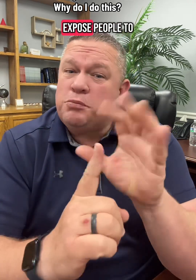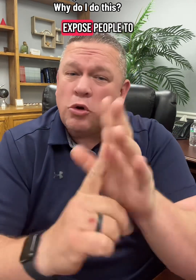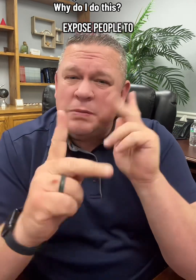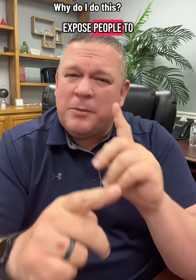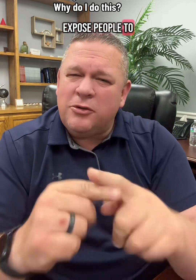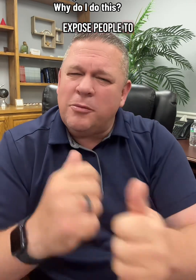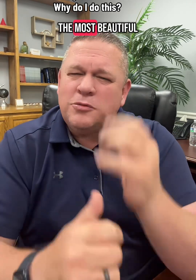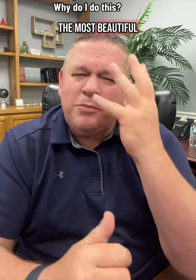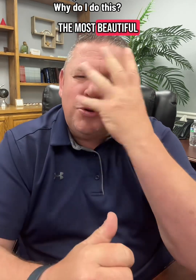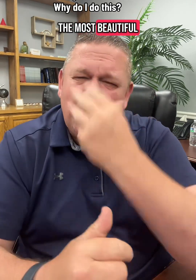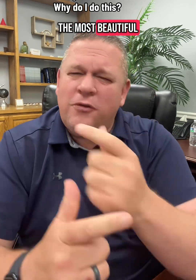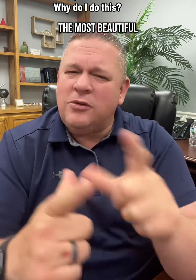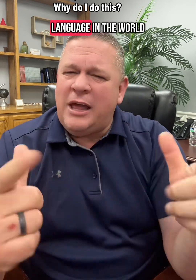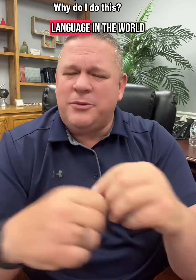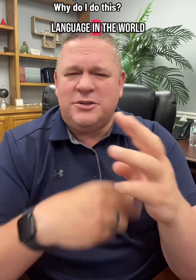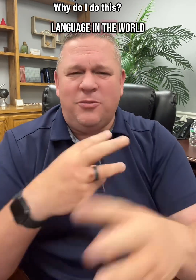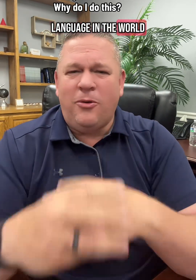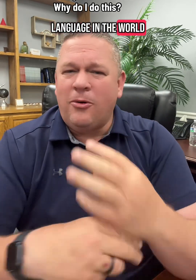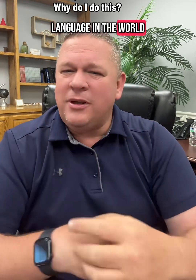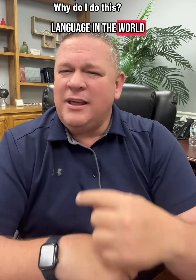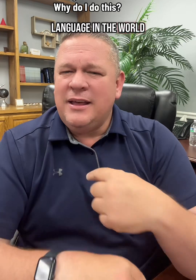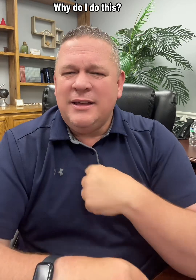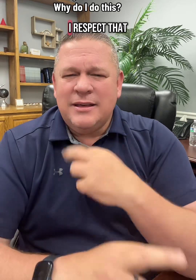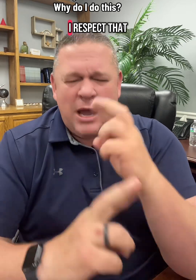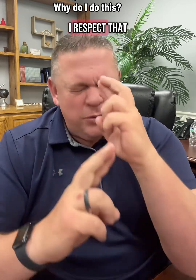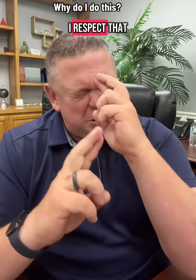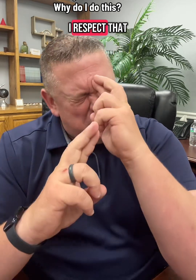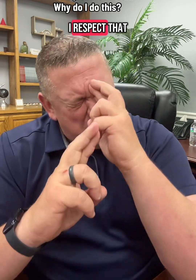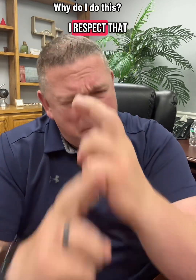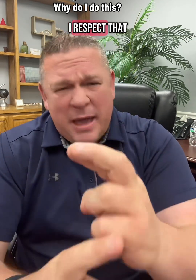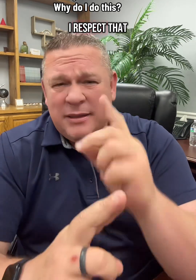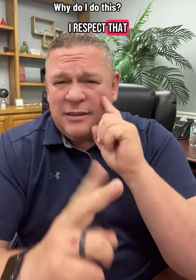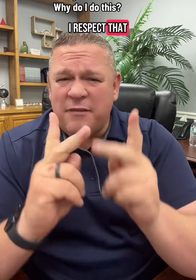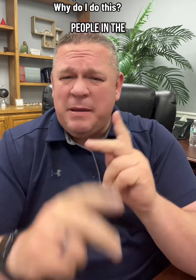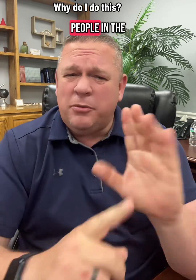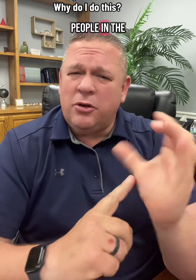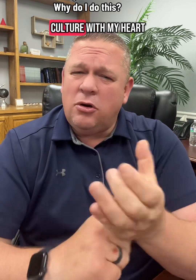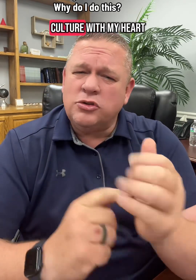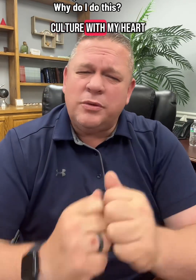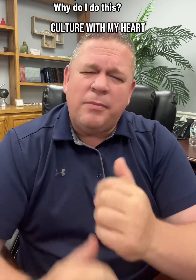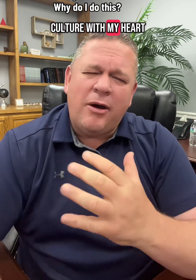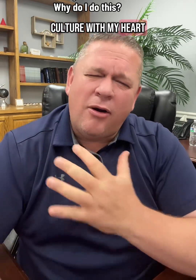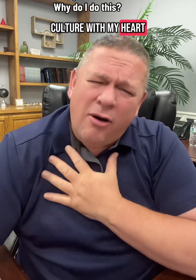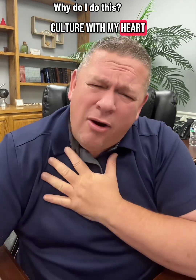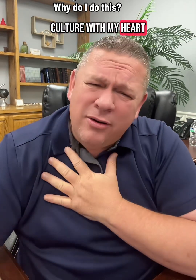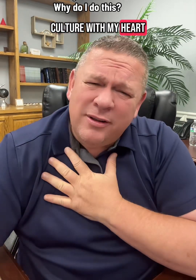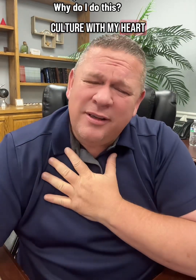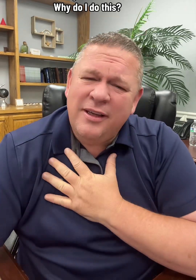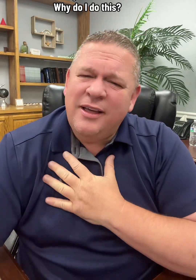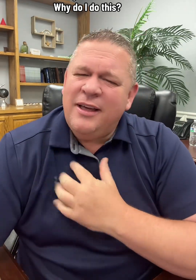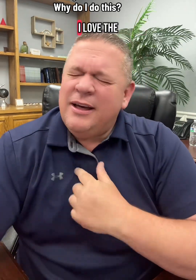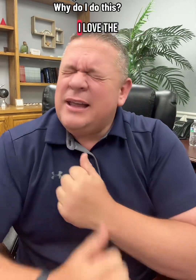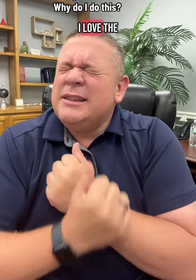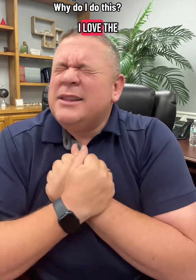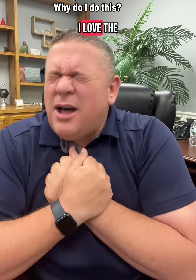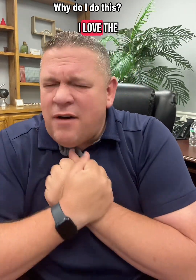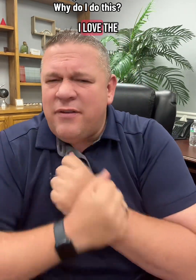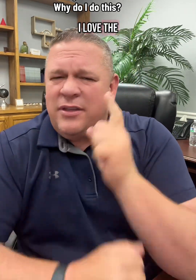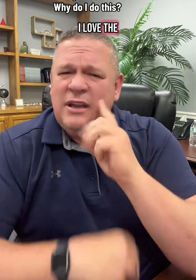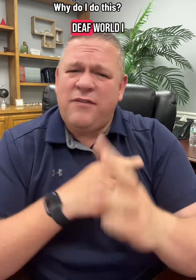people to the most beautiful language in the world. I respect deaf people in the culture with my heart. I love the deaf